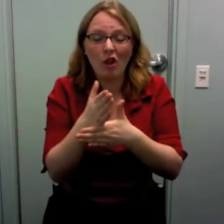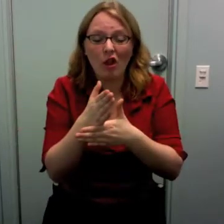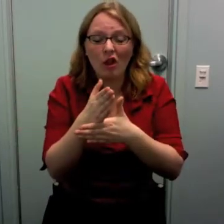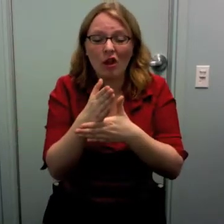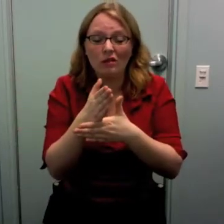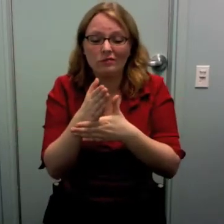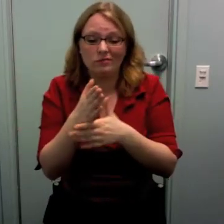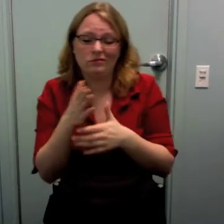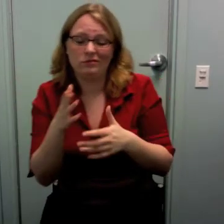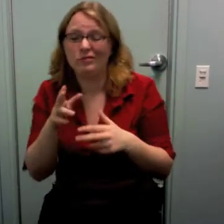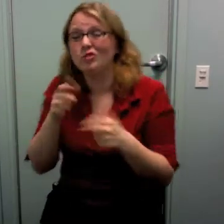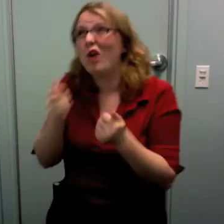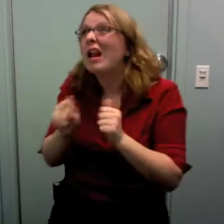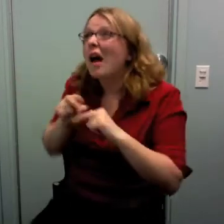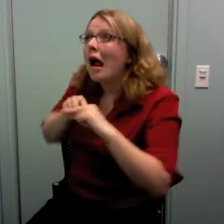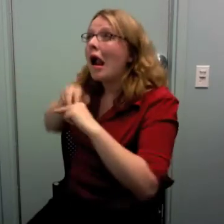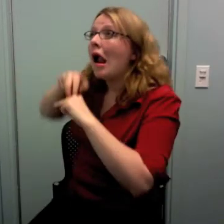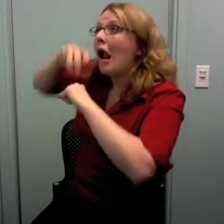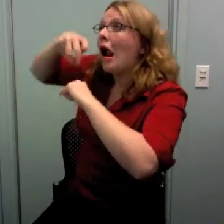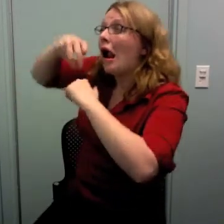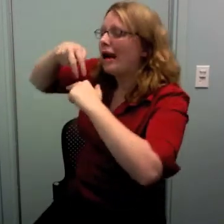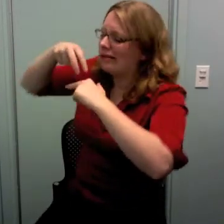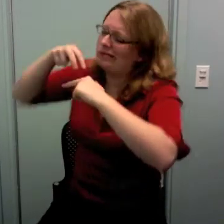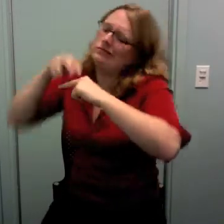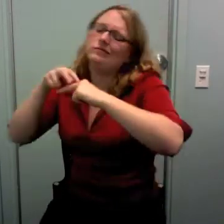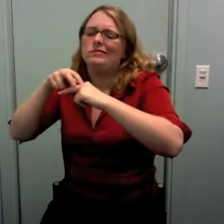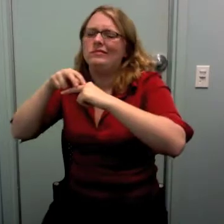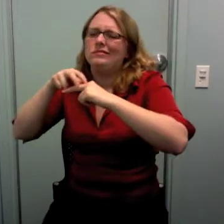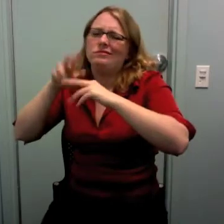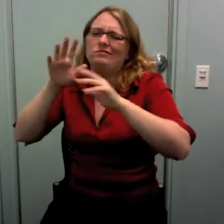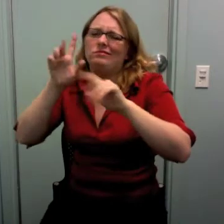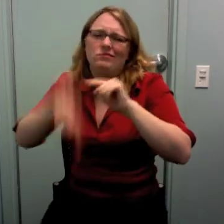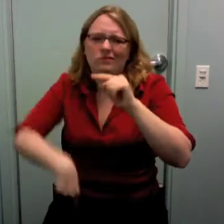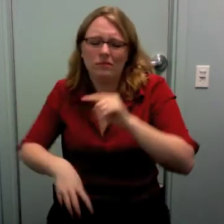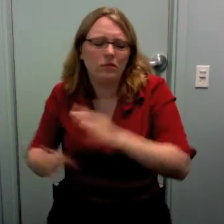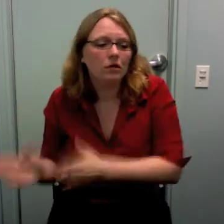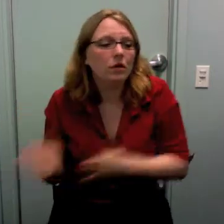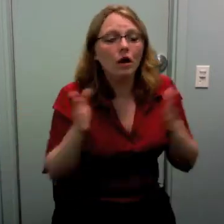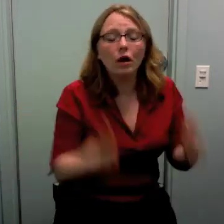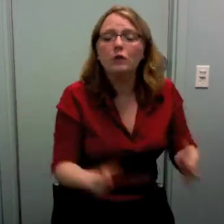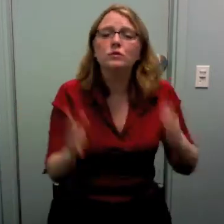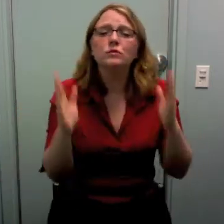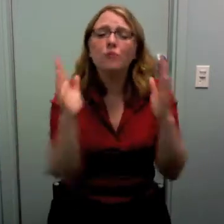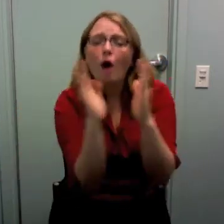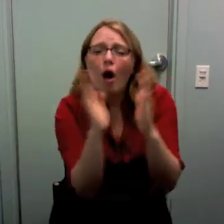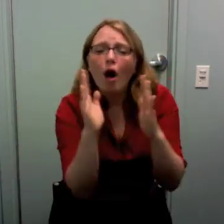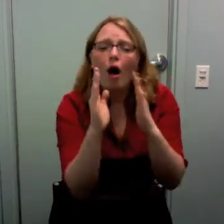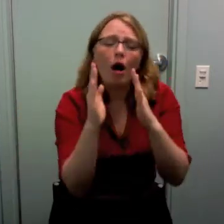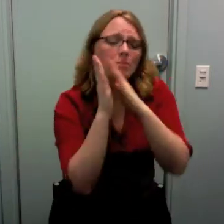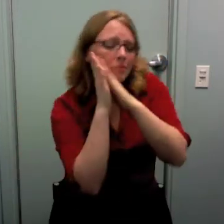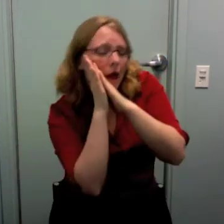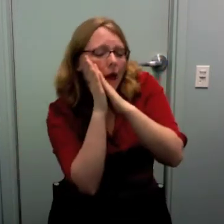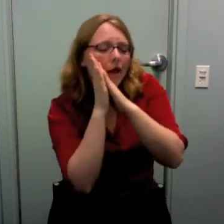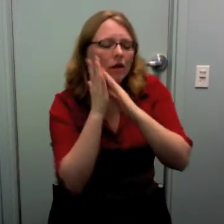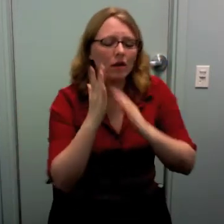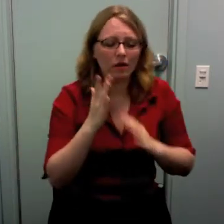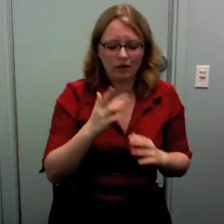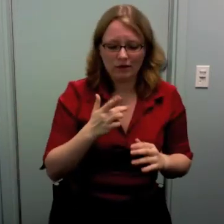And then she lay down upon the bed of the little small wee bear, and that was neither too high at the head nor